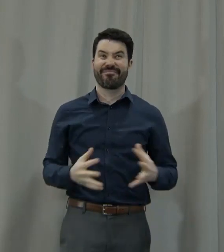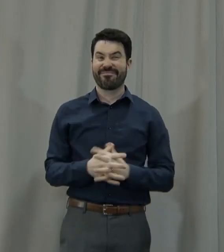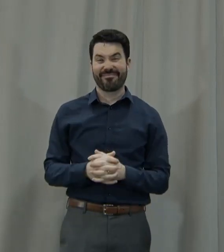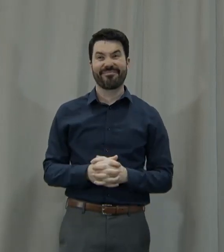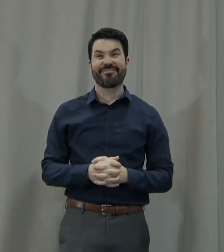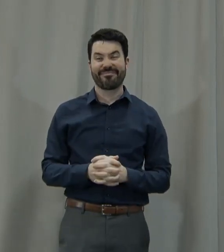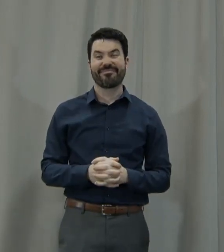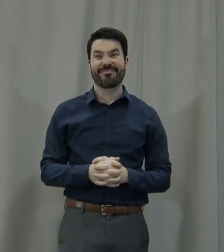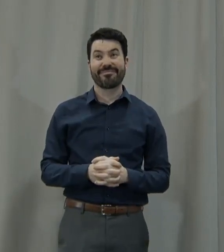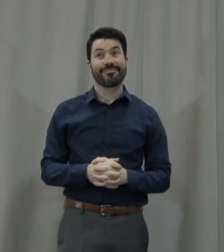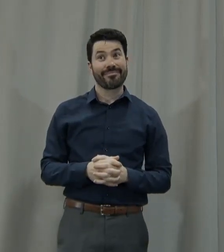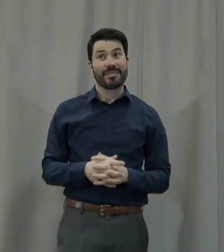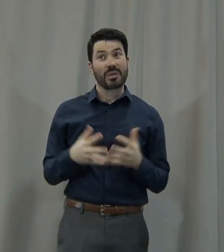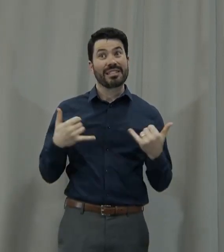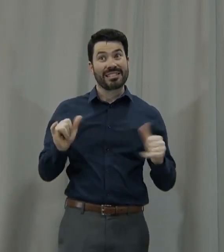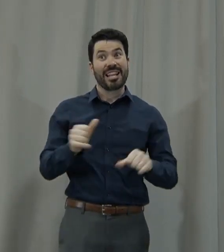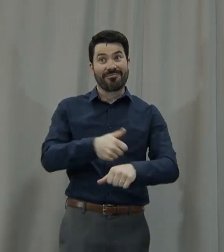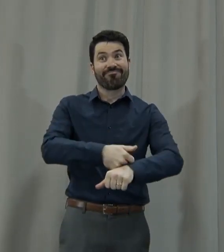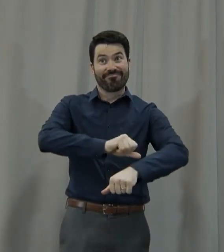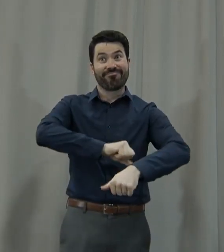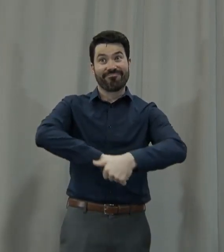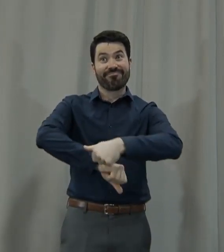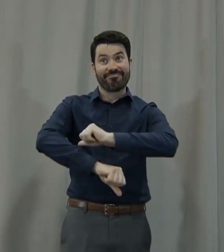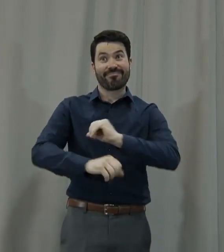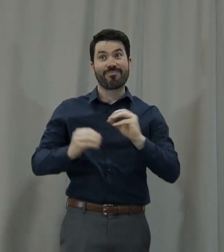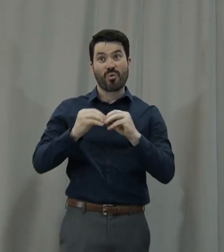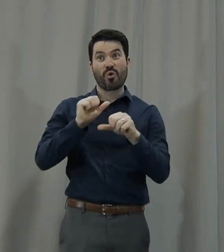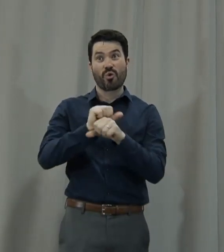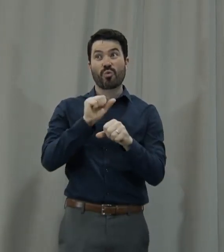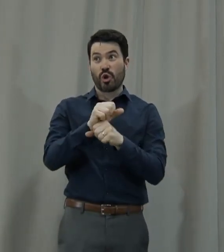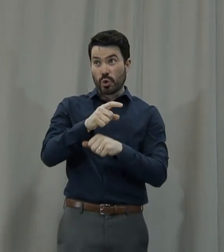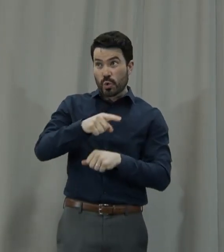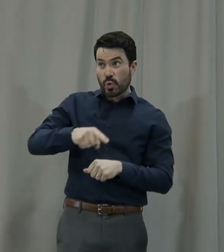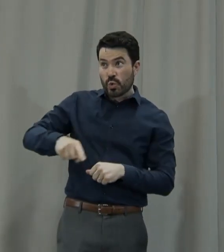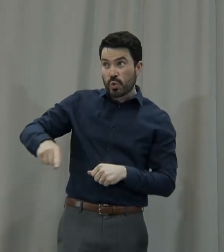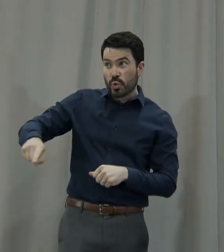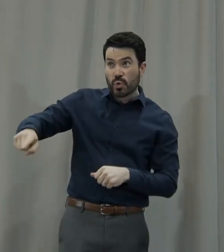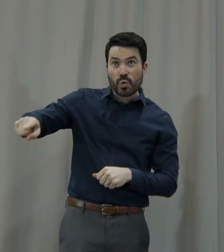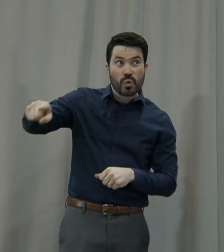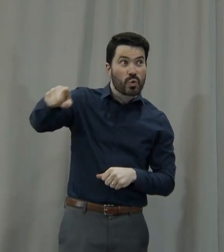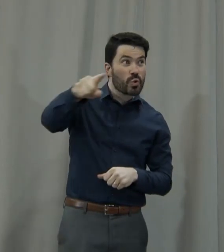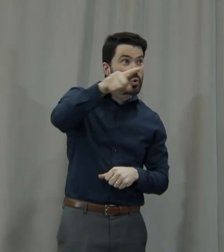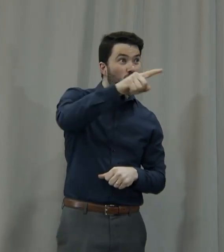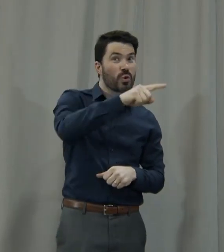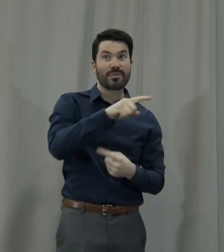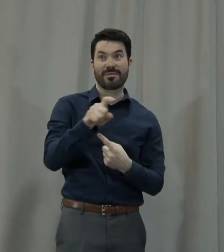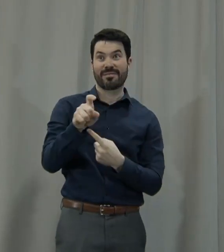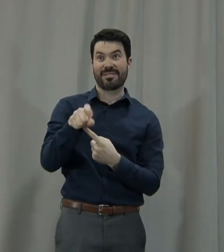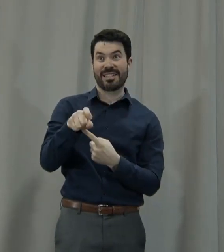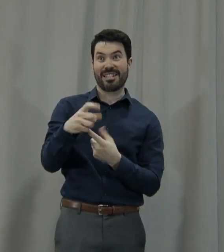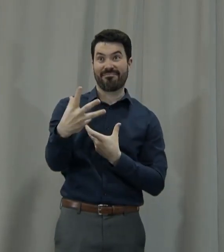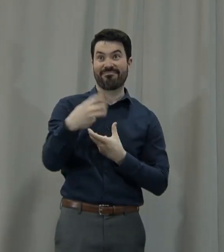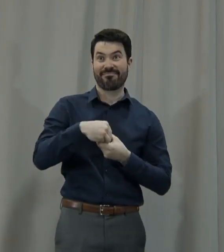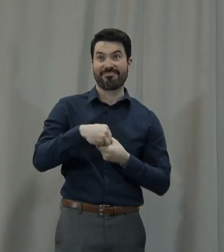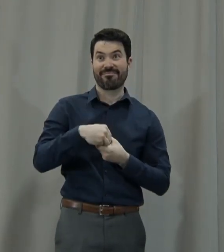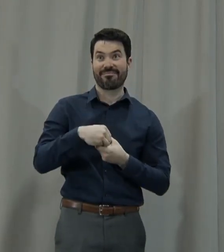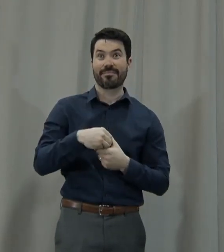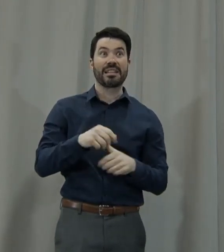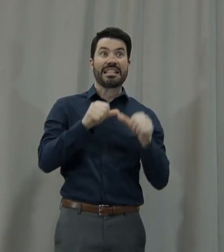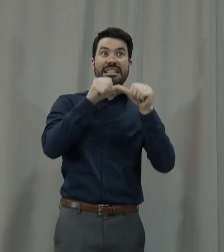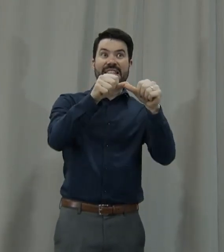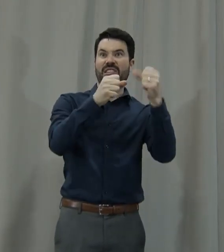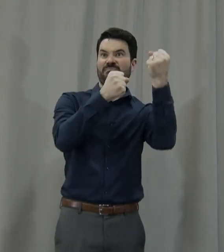to be done. And you are needed, right? Your continued advocacy at the legislative level, your